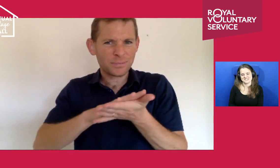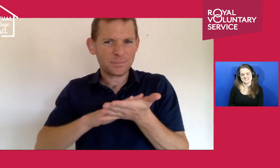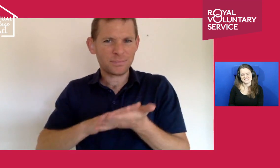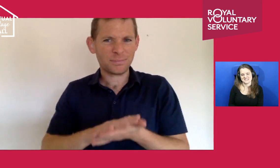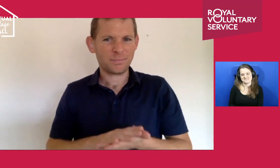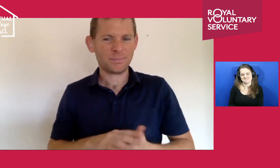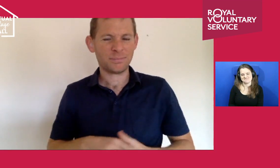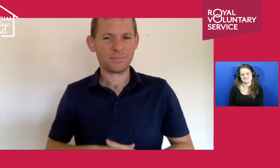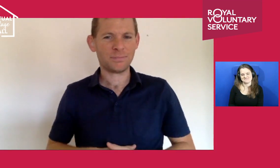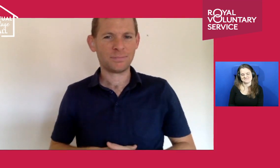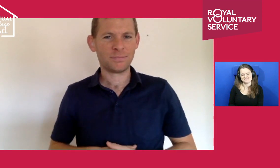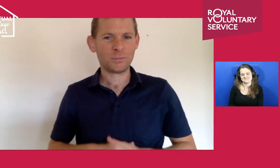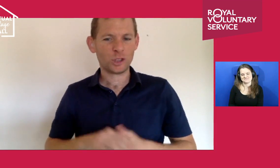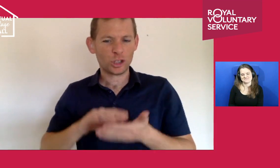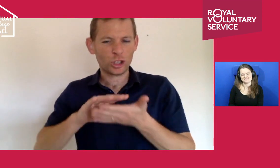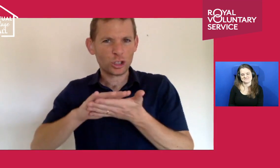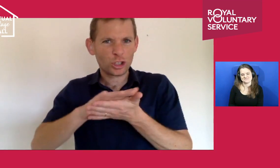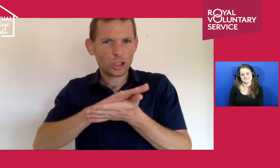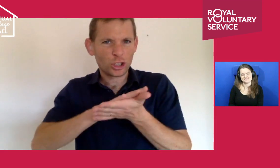Dirty.